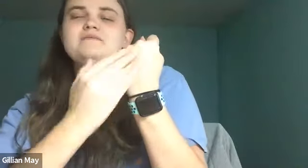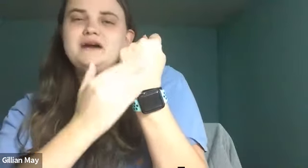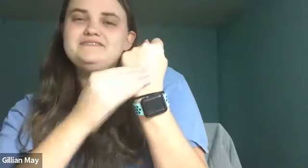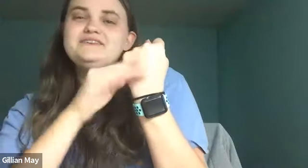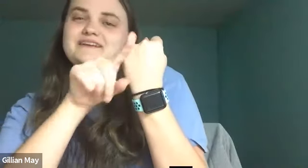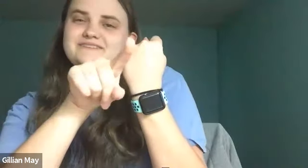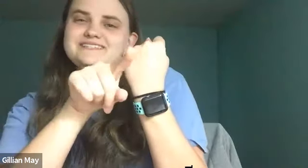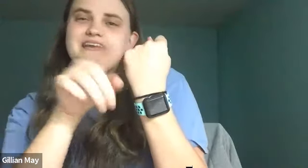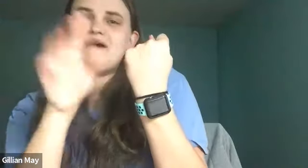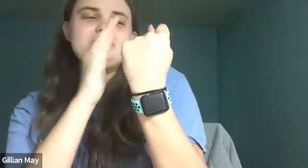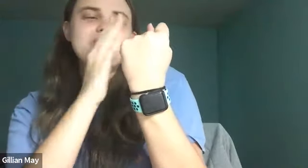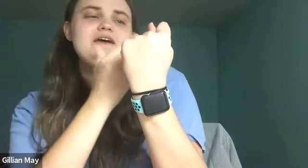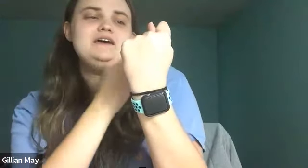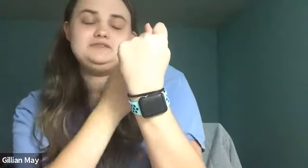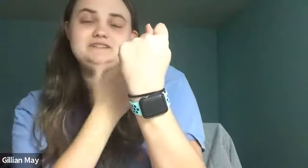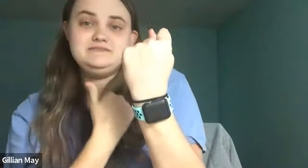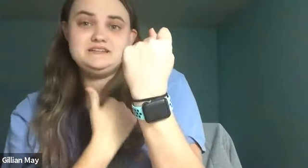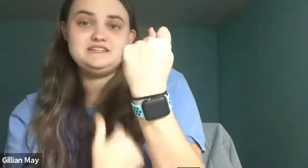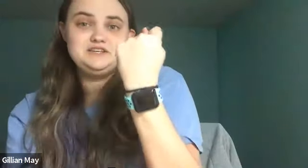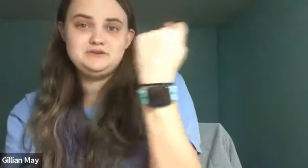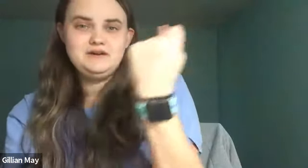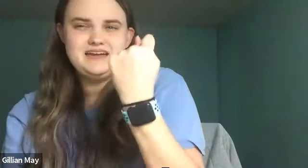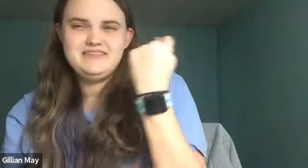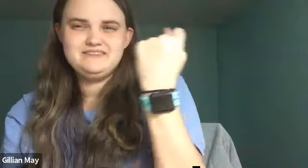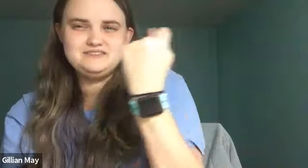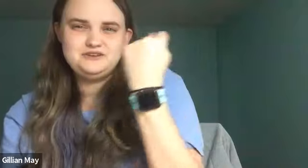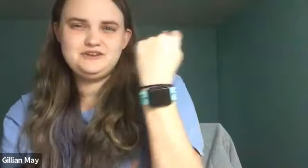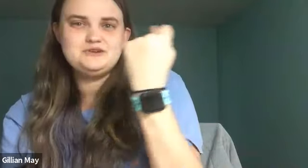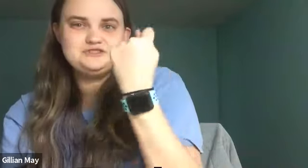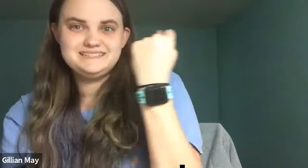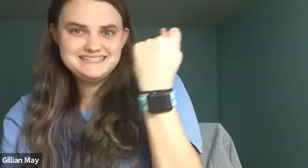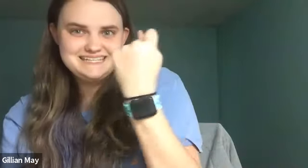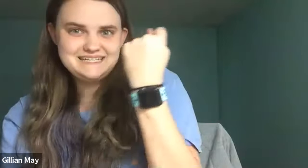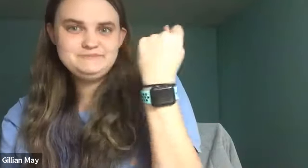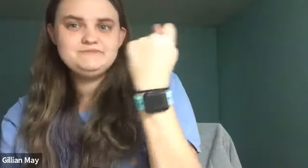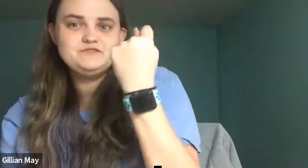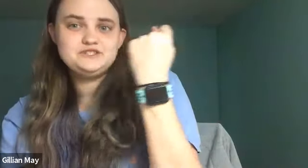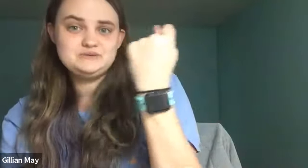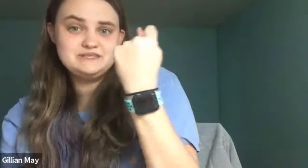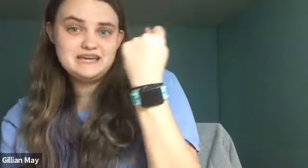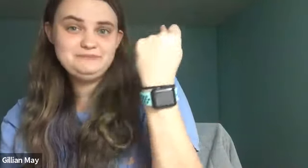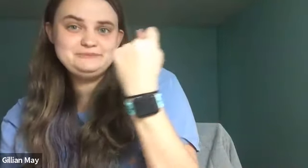back of your hand facing outward, your T facing you, and then the circular motion, T for Tuesday.